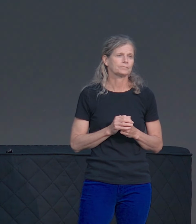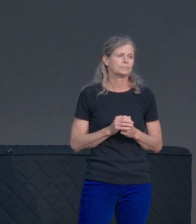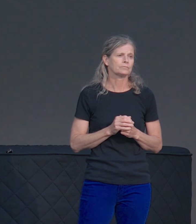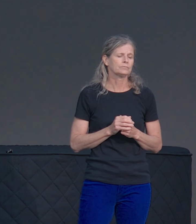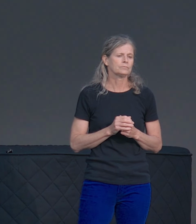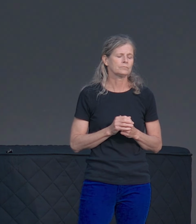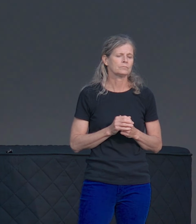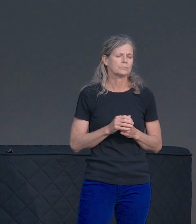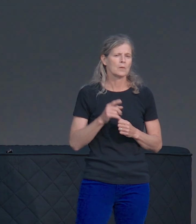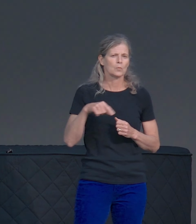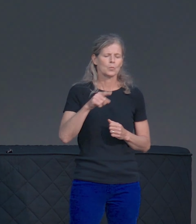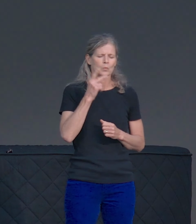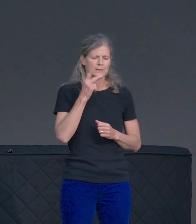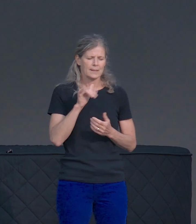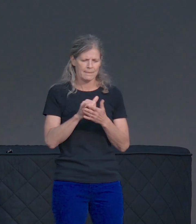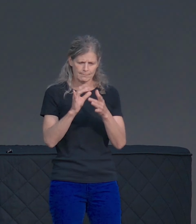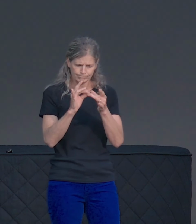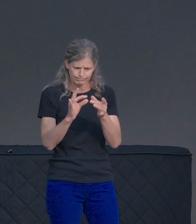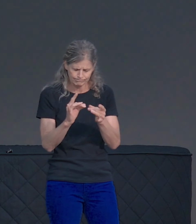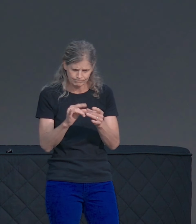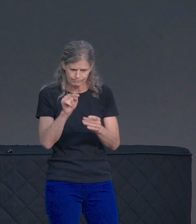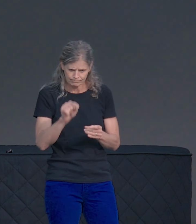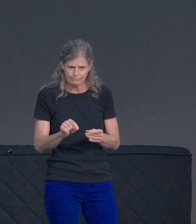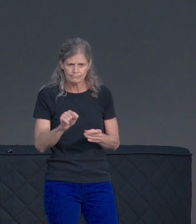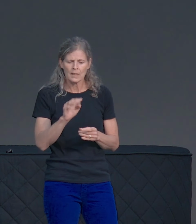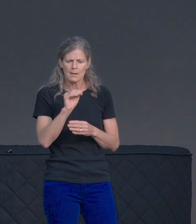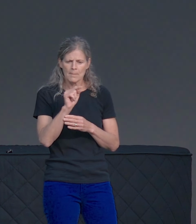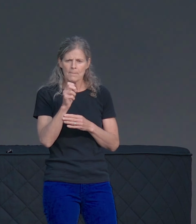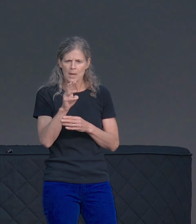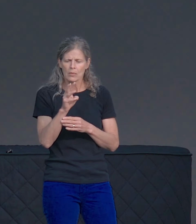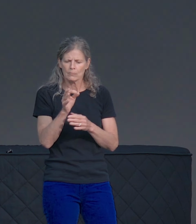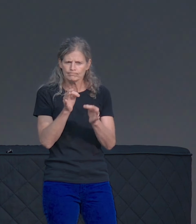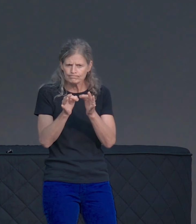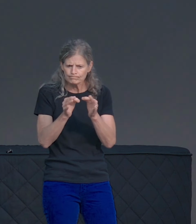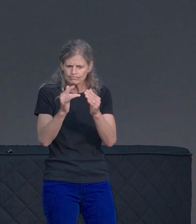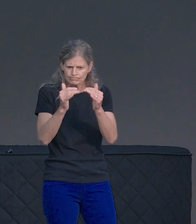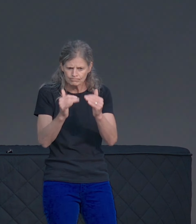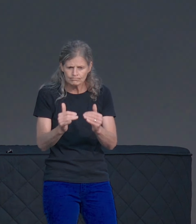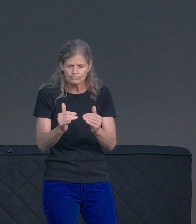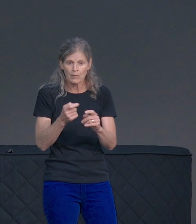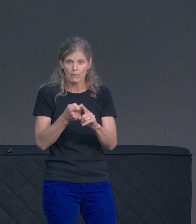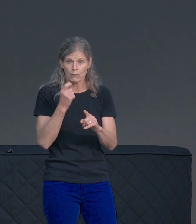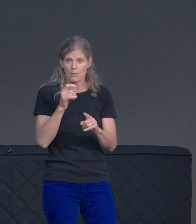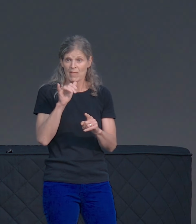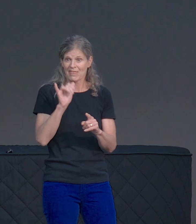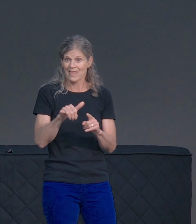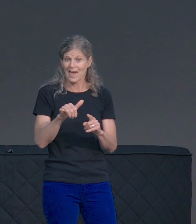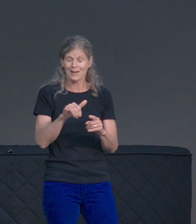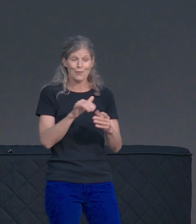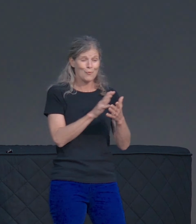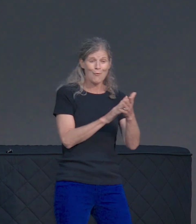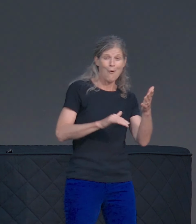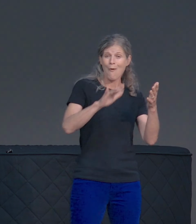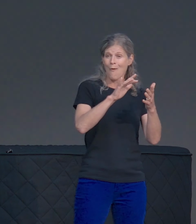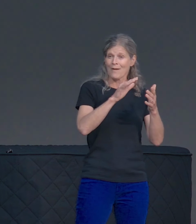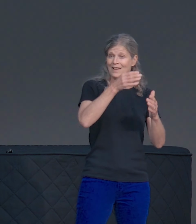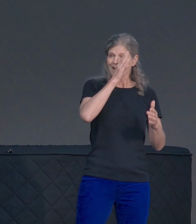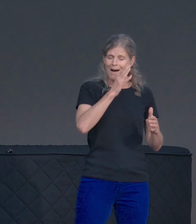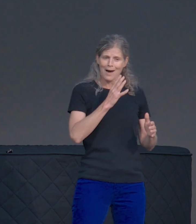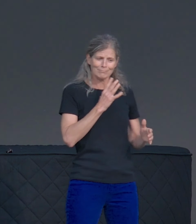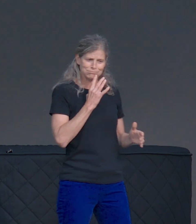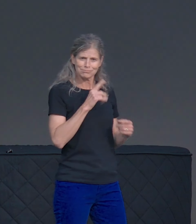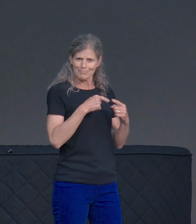And as we see the narrative move here, Matthew quickly goes from this pinnacle of glory, God speaking over